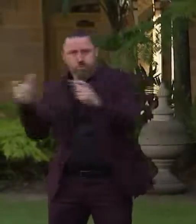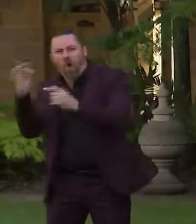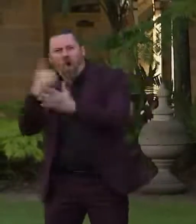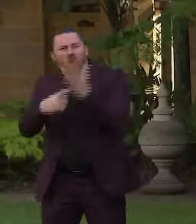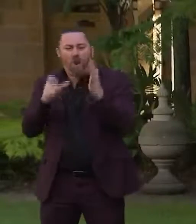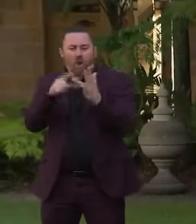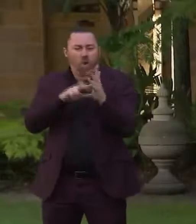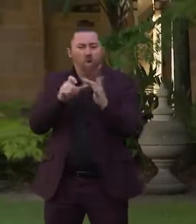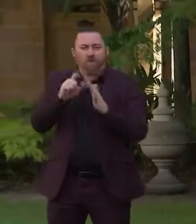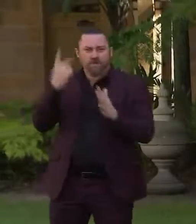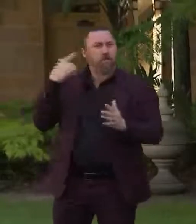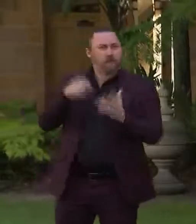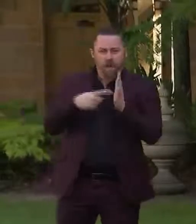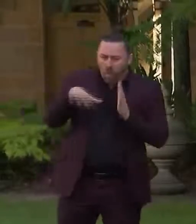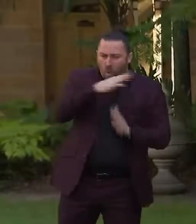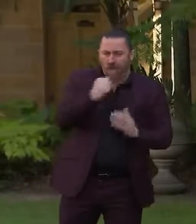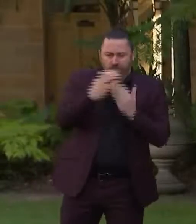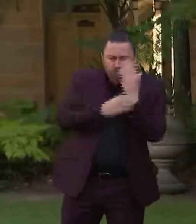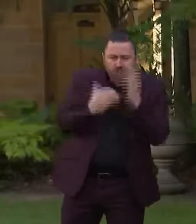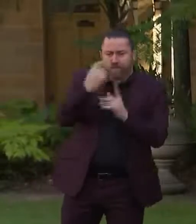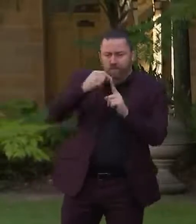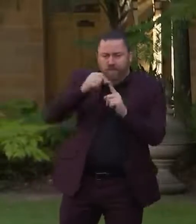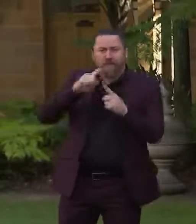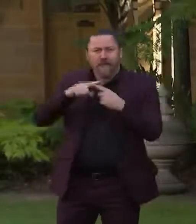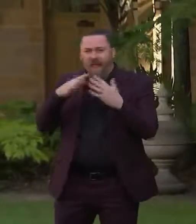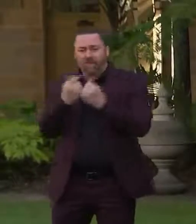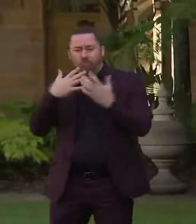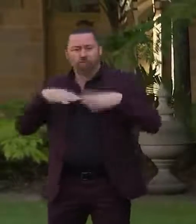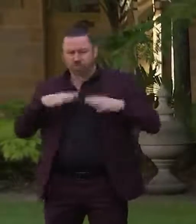wearing PPE used, yes, in that ward.